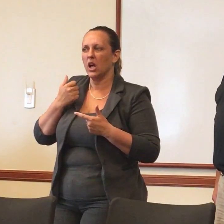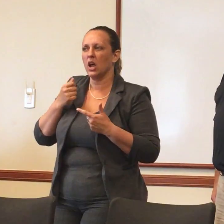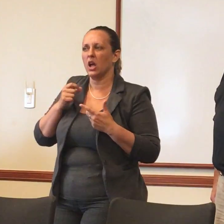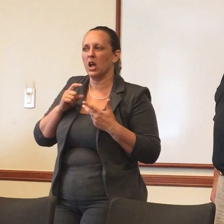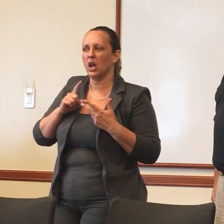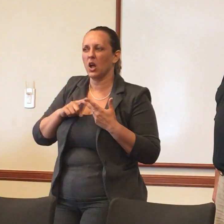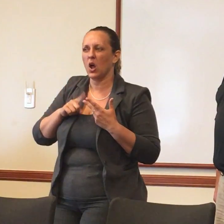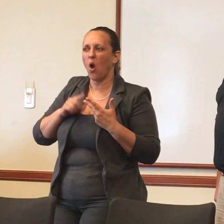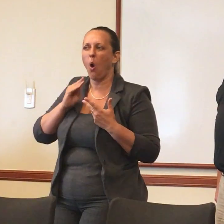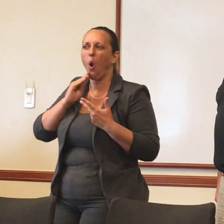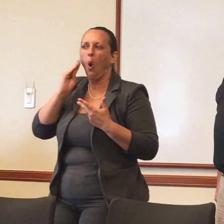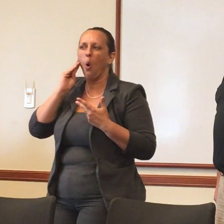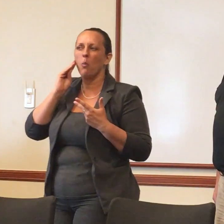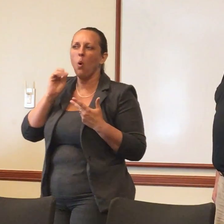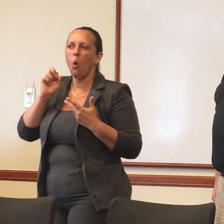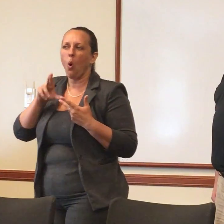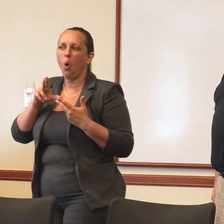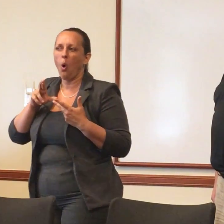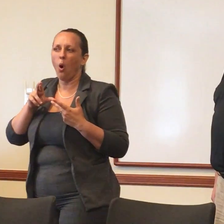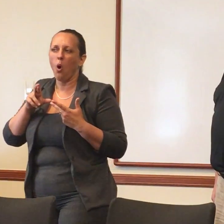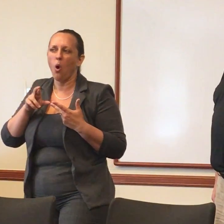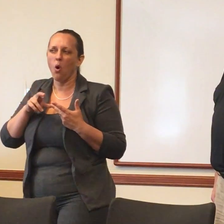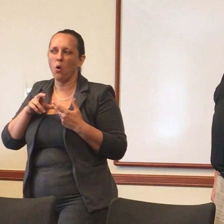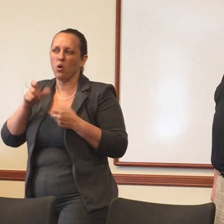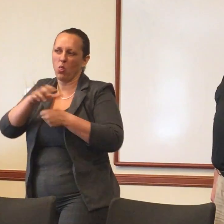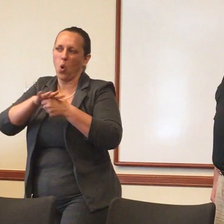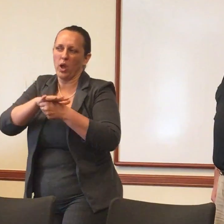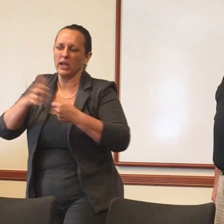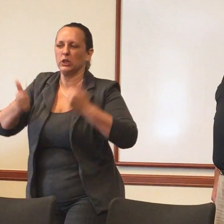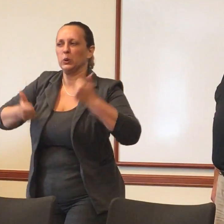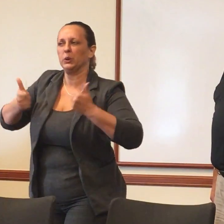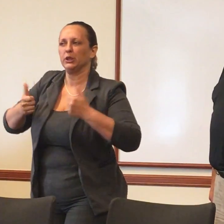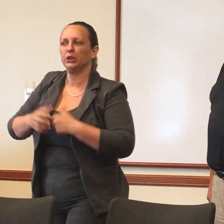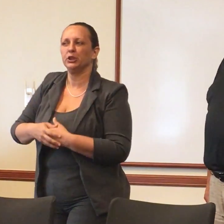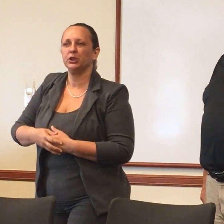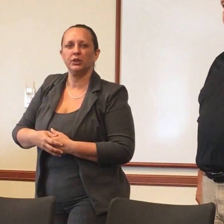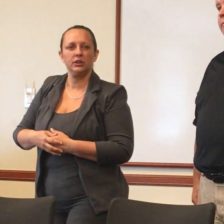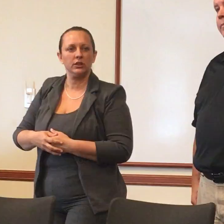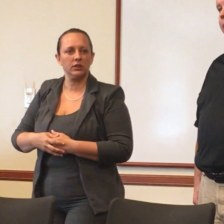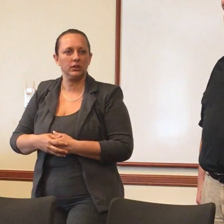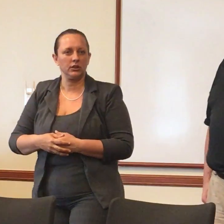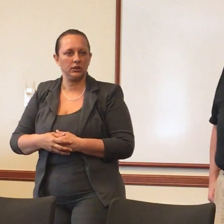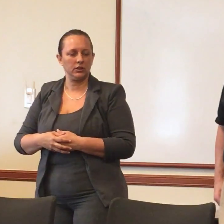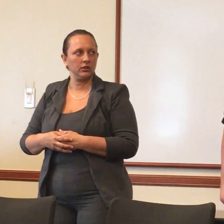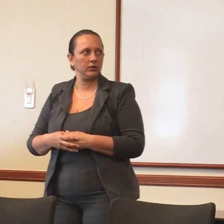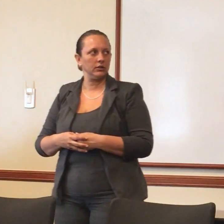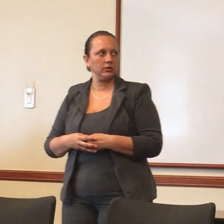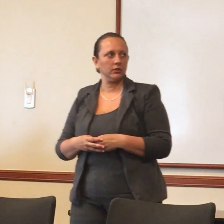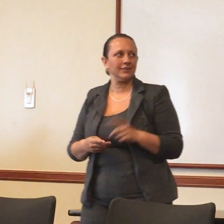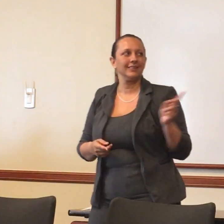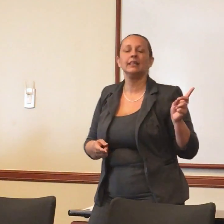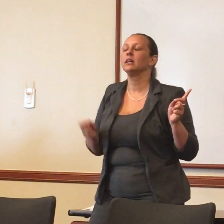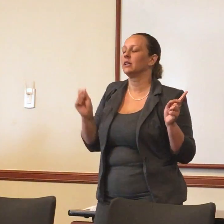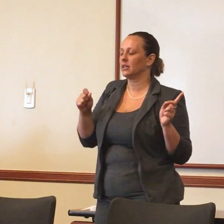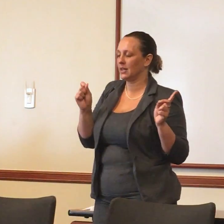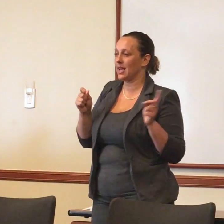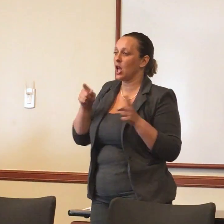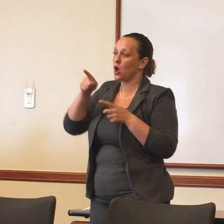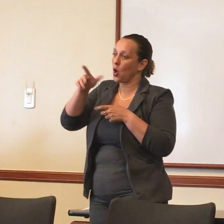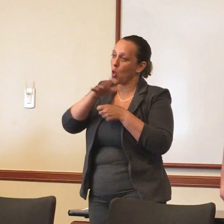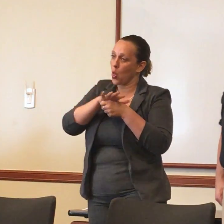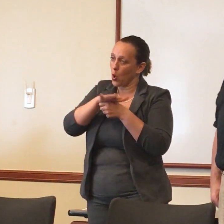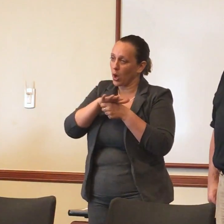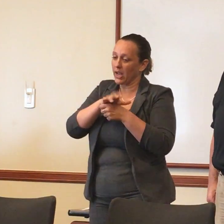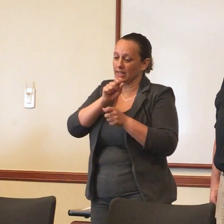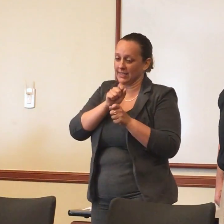address, and for home or no, or wherever you're located, right? What should I put down in there? Yes, the location